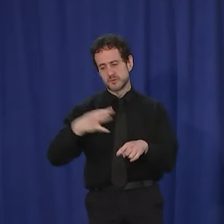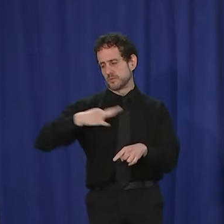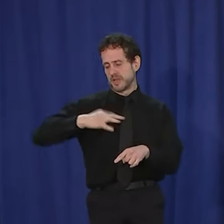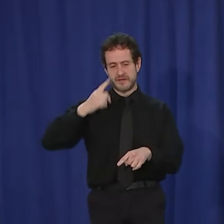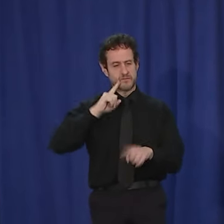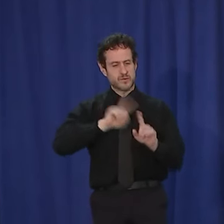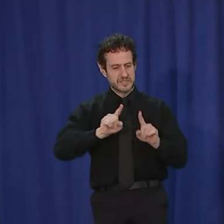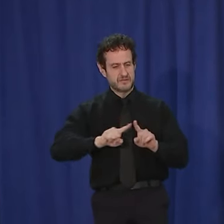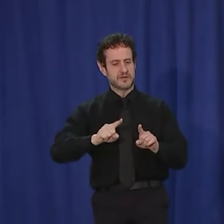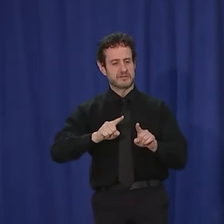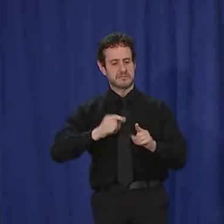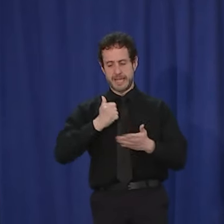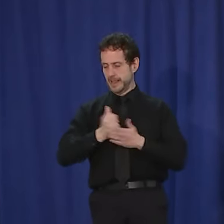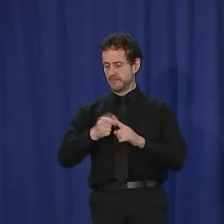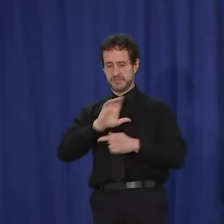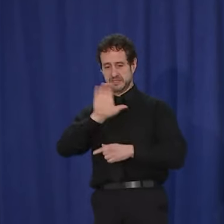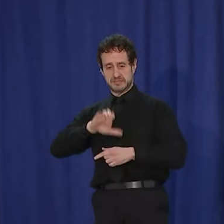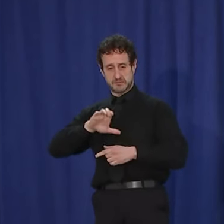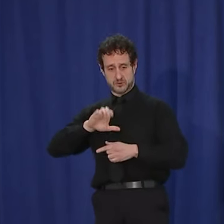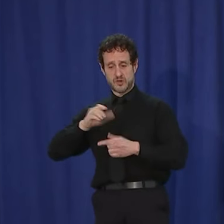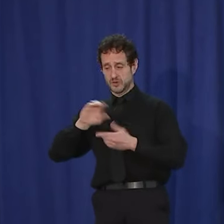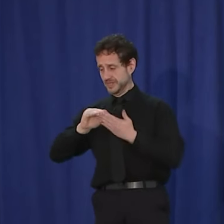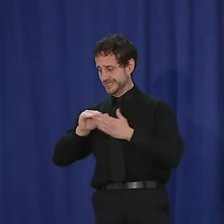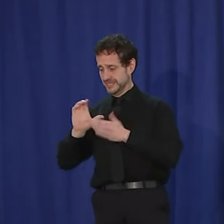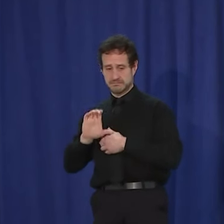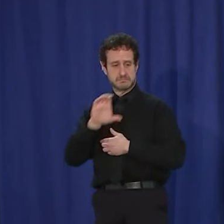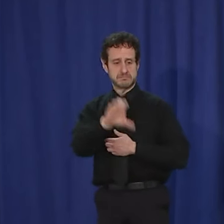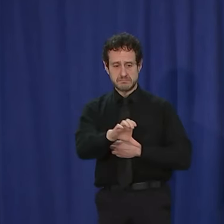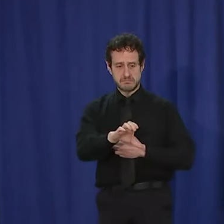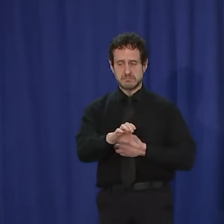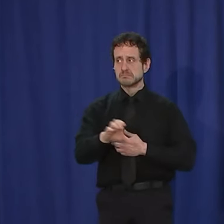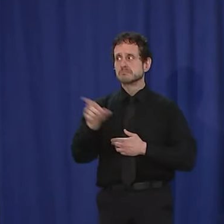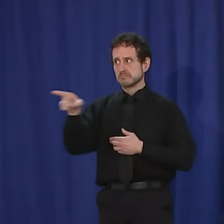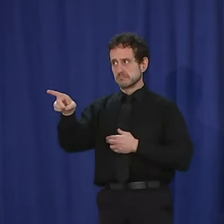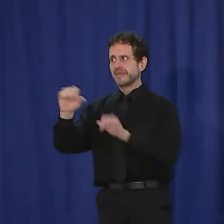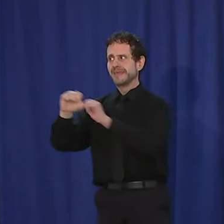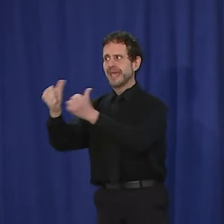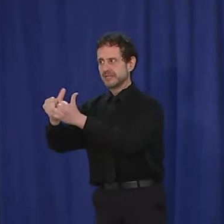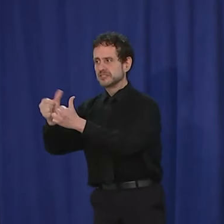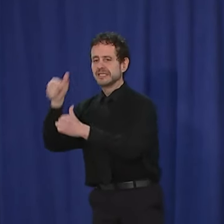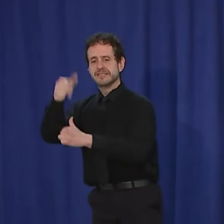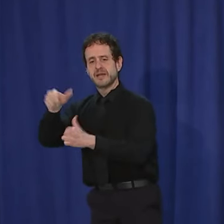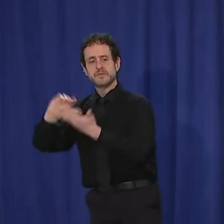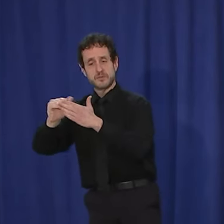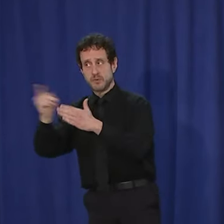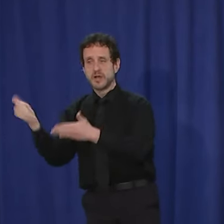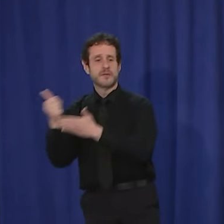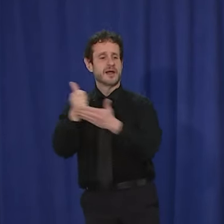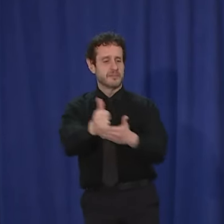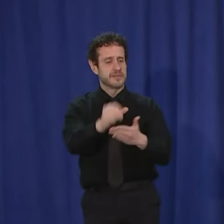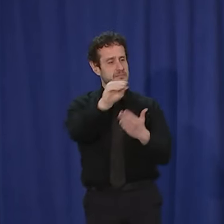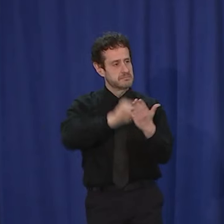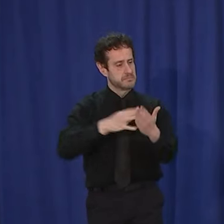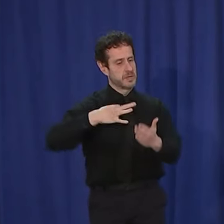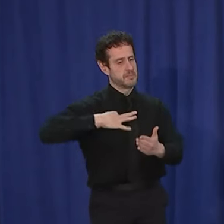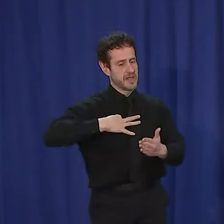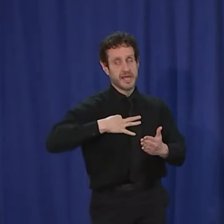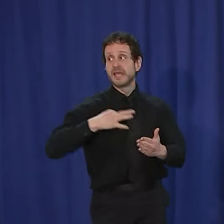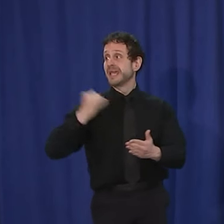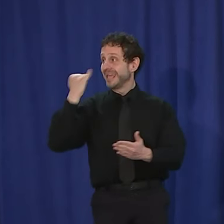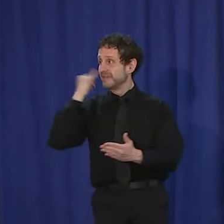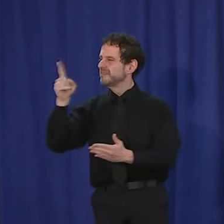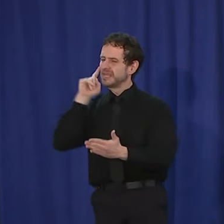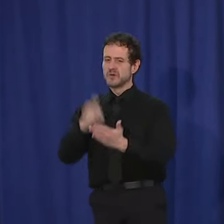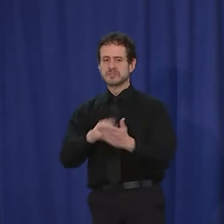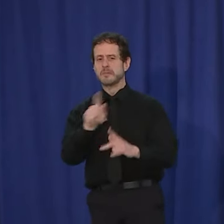various kinds of aid, and making sure that they're giving us feedback about any difficulties that people are having. So